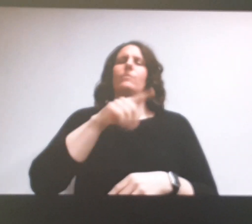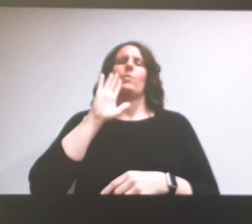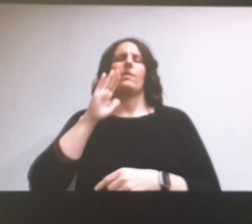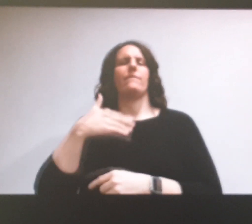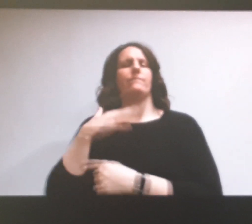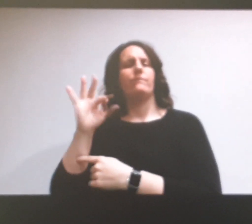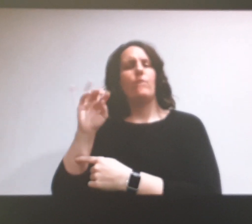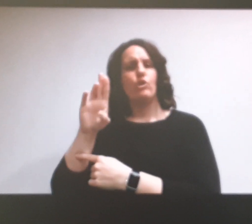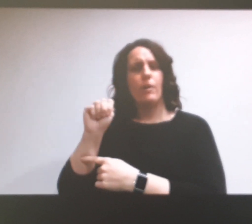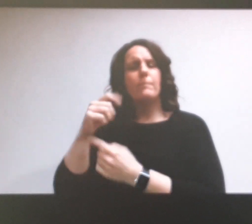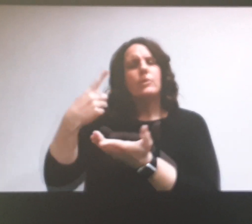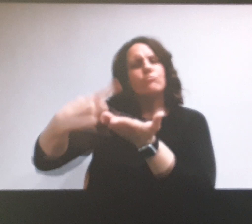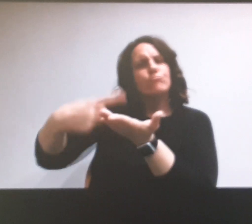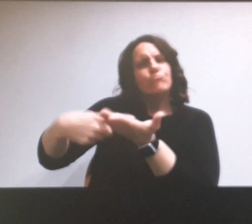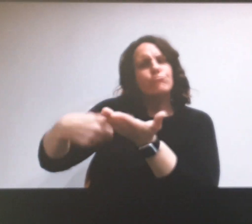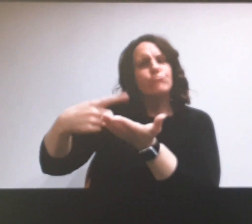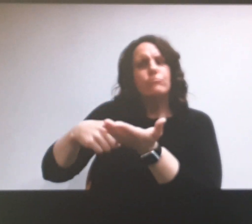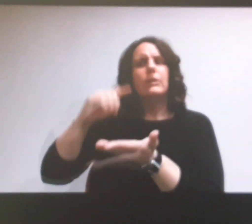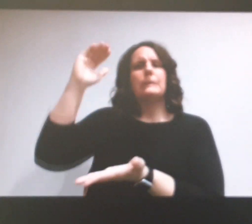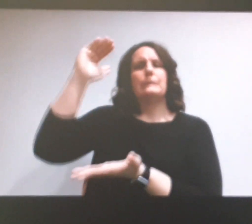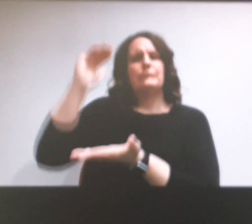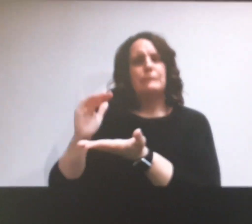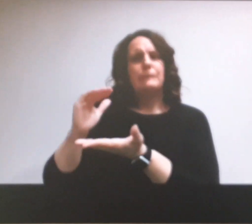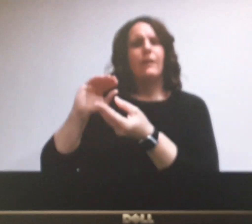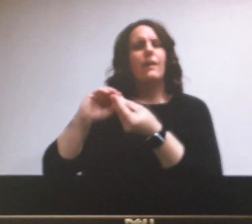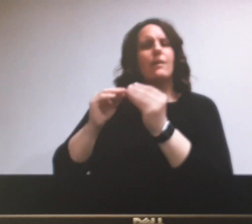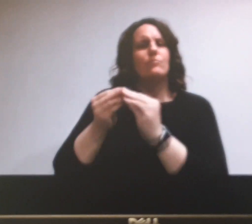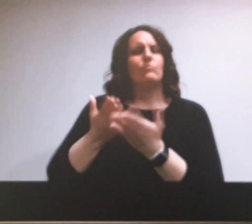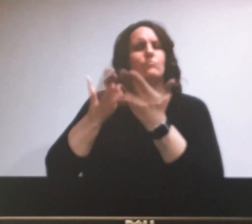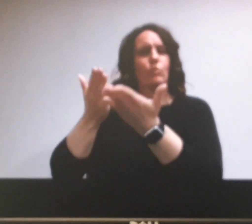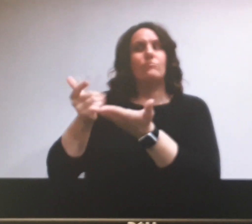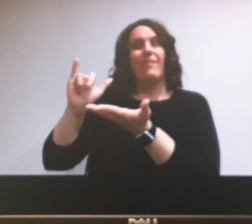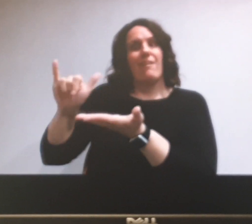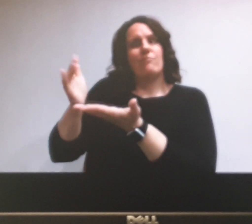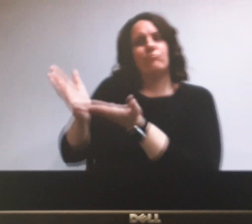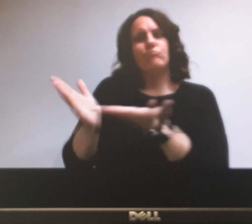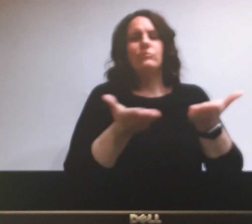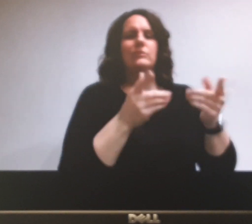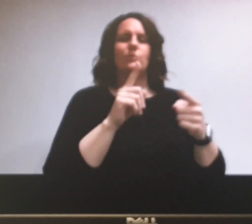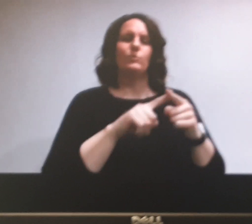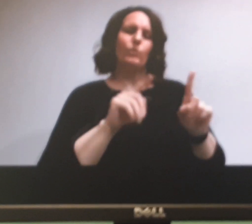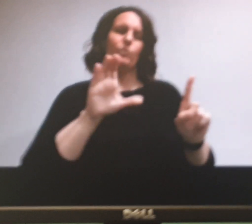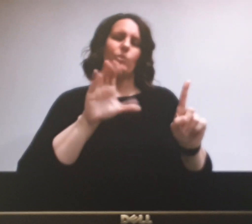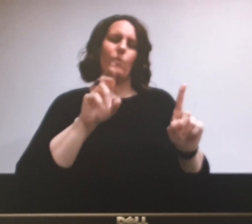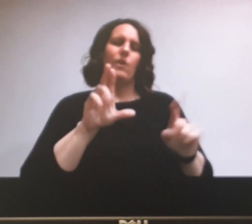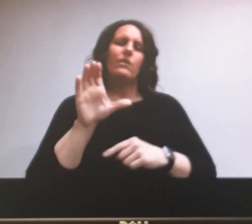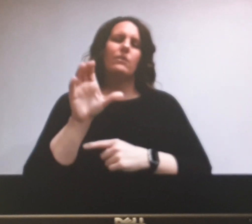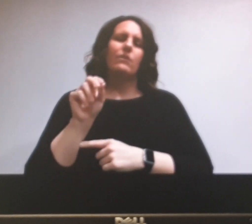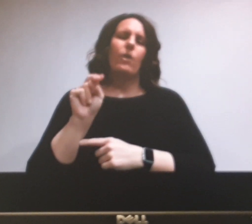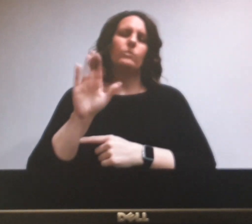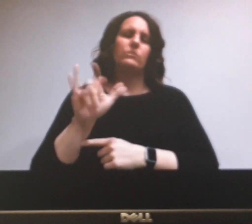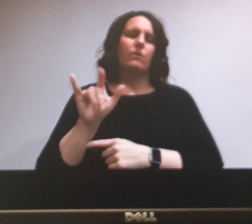the conference, we will have facts to discuss,